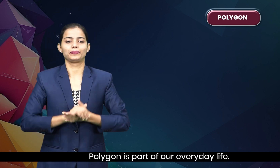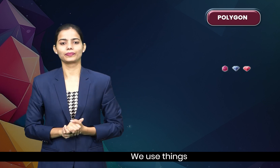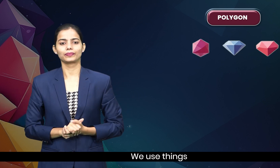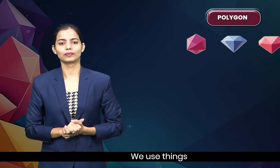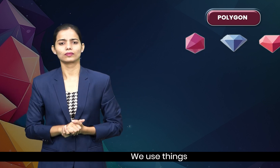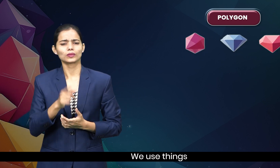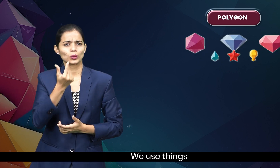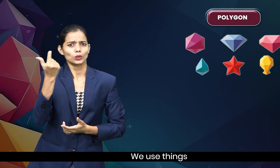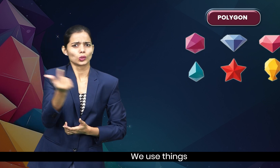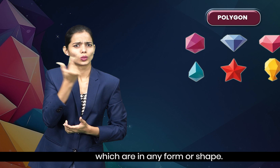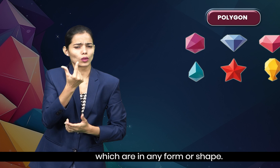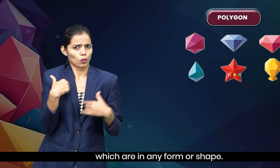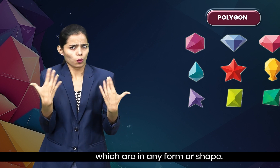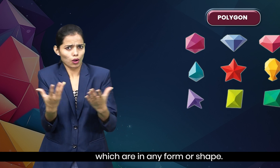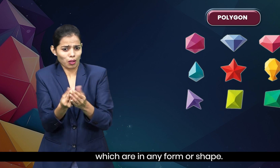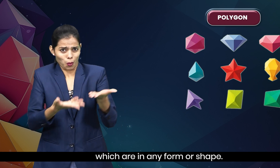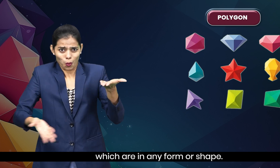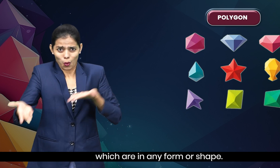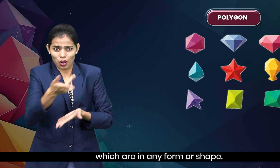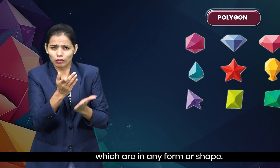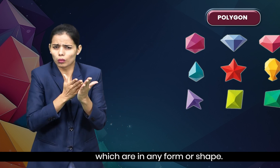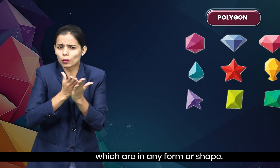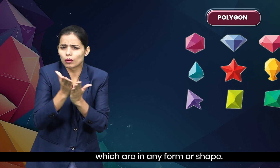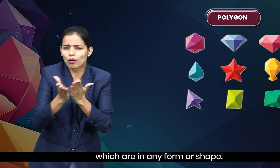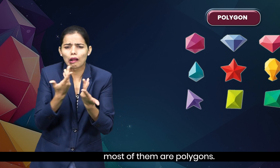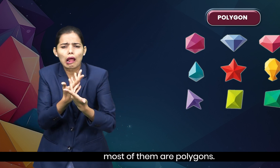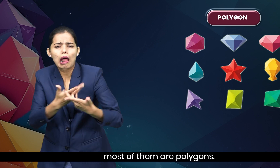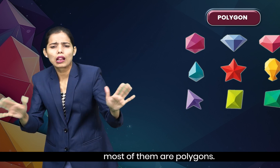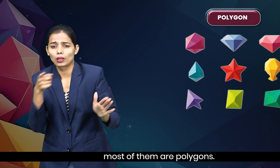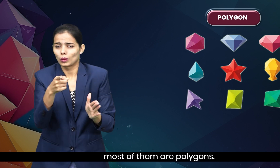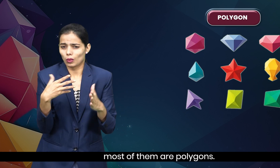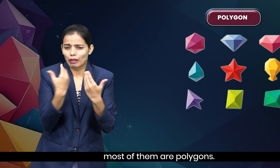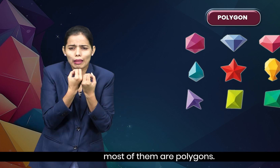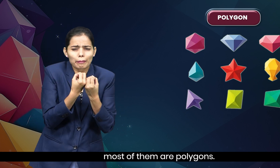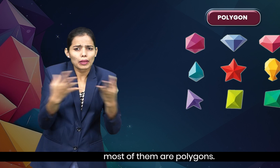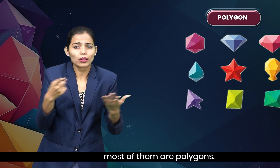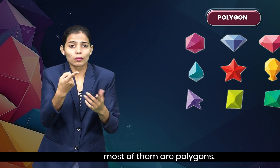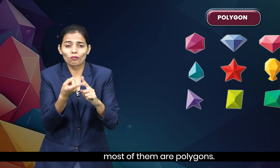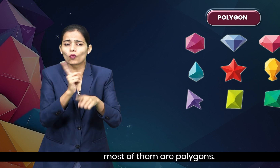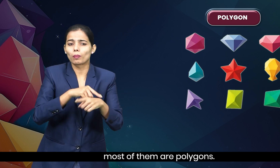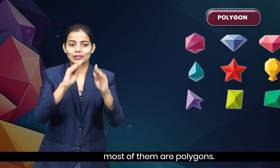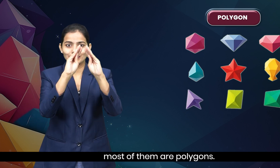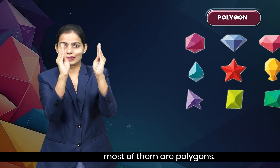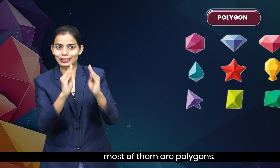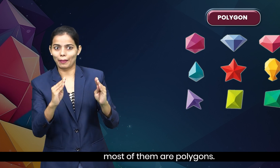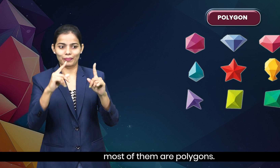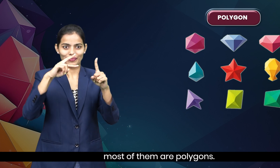We use things which are in any form or shape. Most of them are polygons.